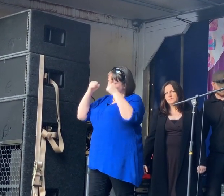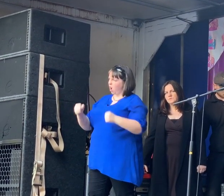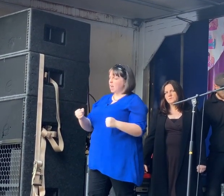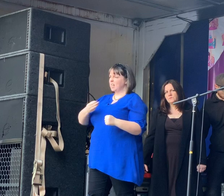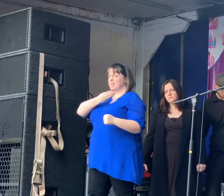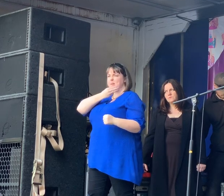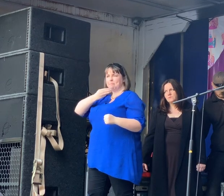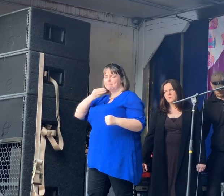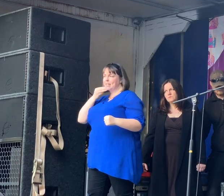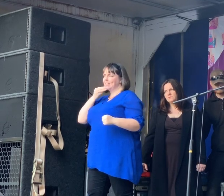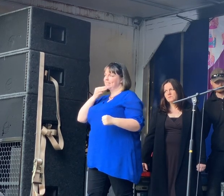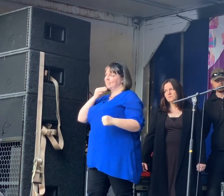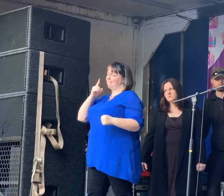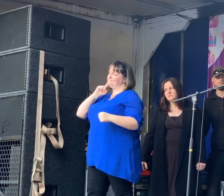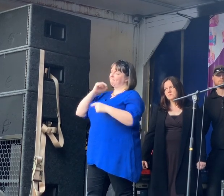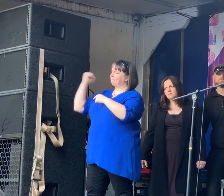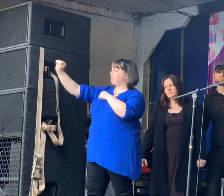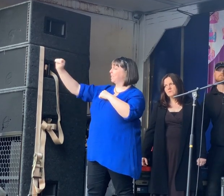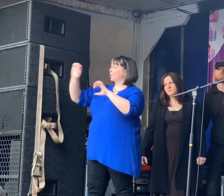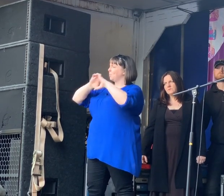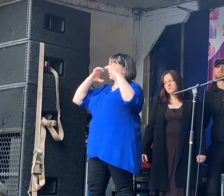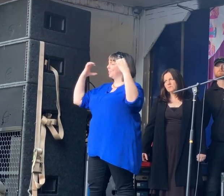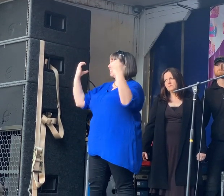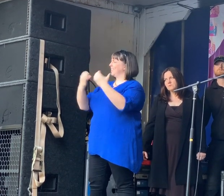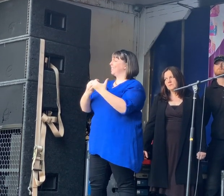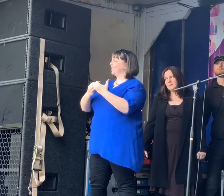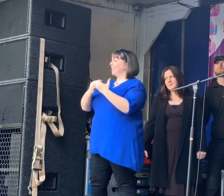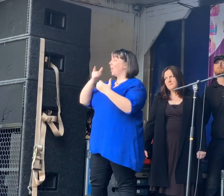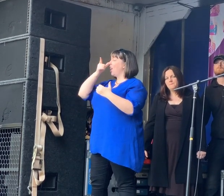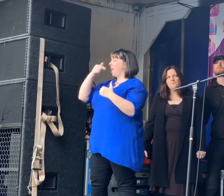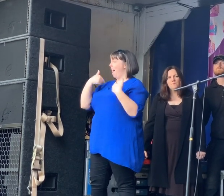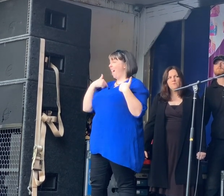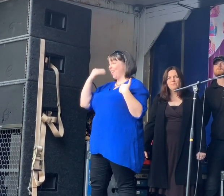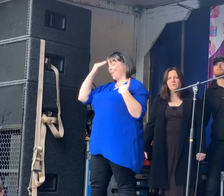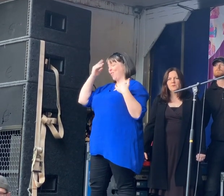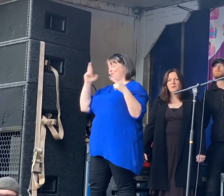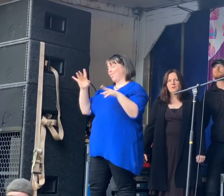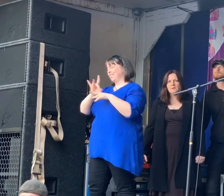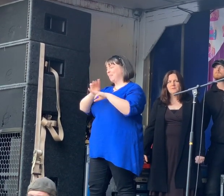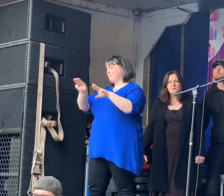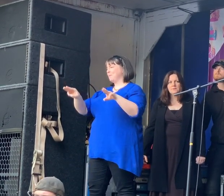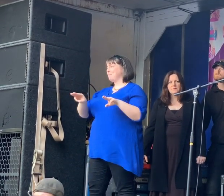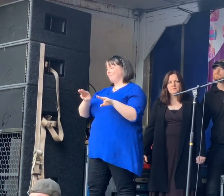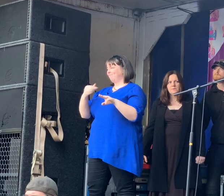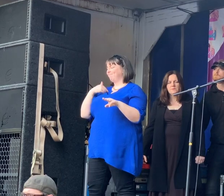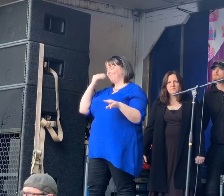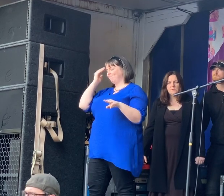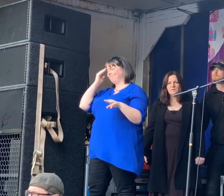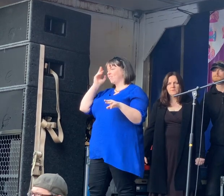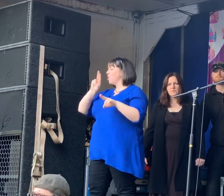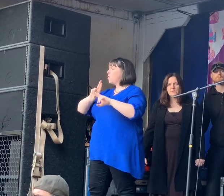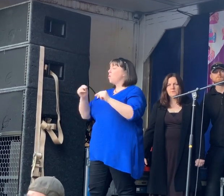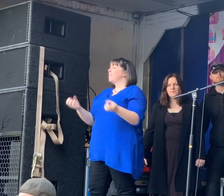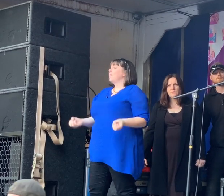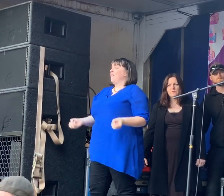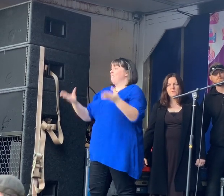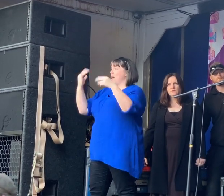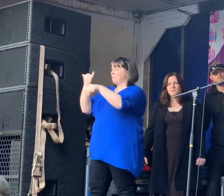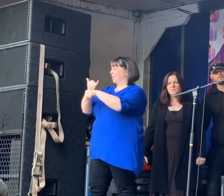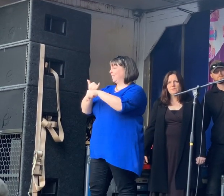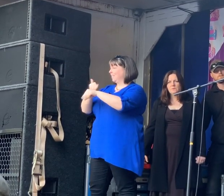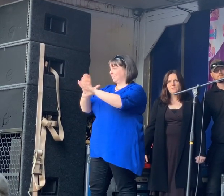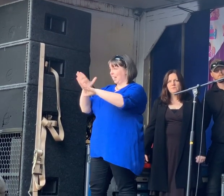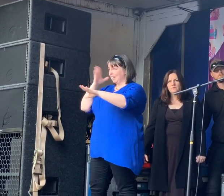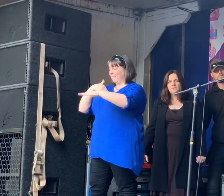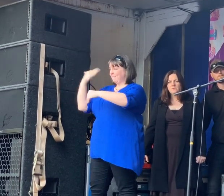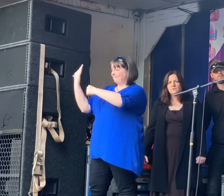community. Luckily, I happen to know of just the people. Do not give up now. Let's